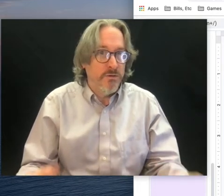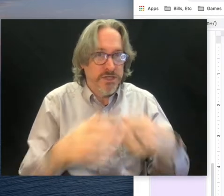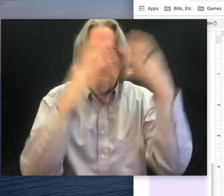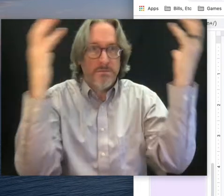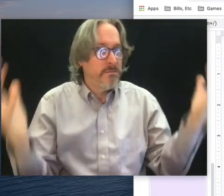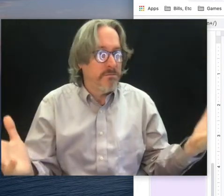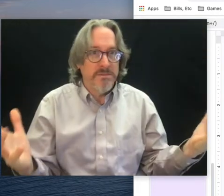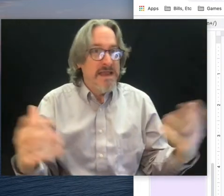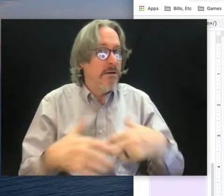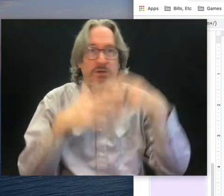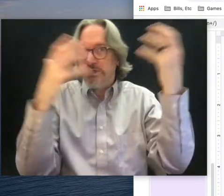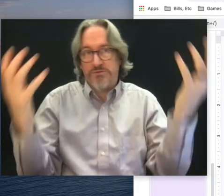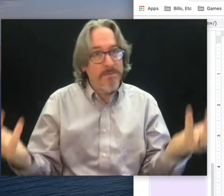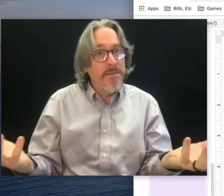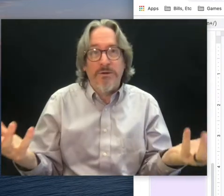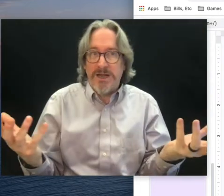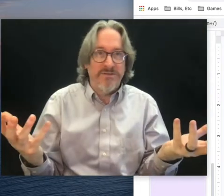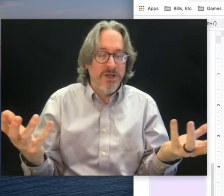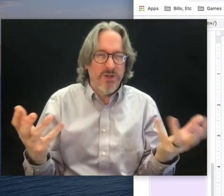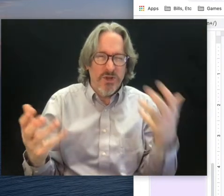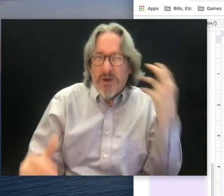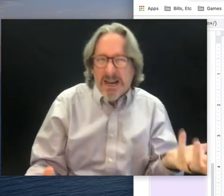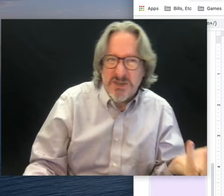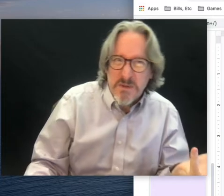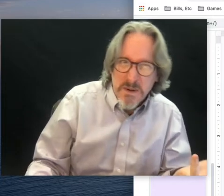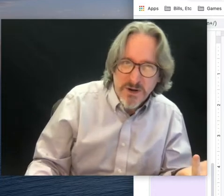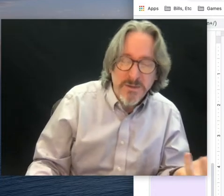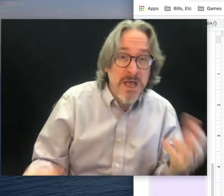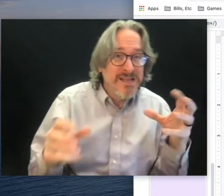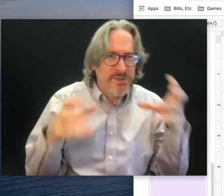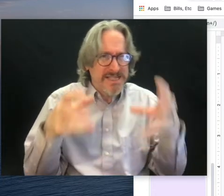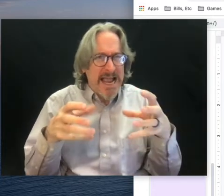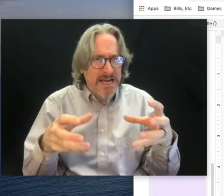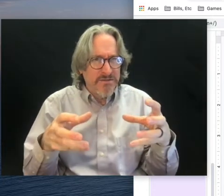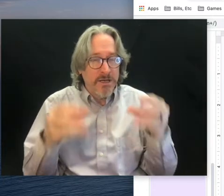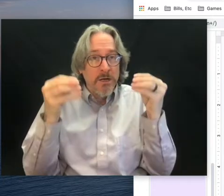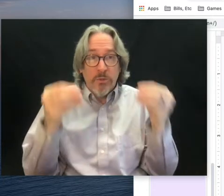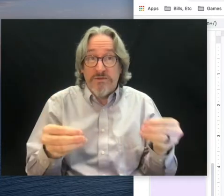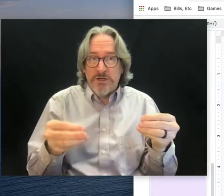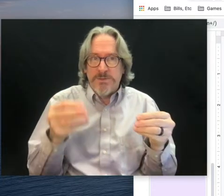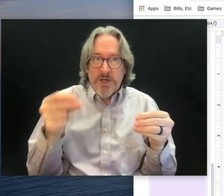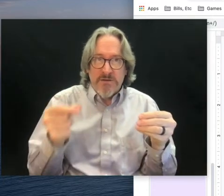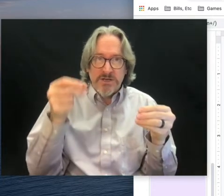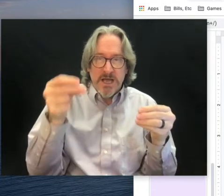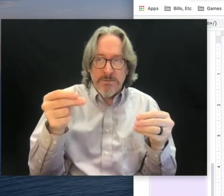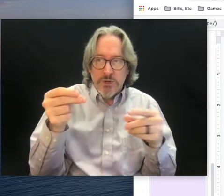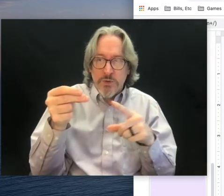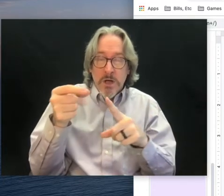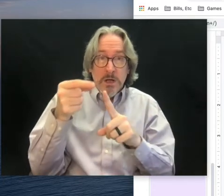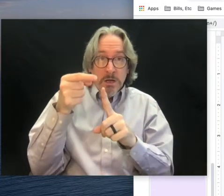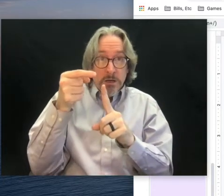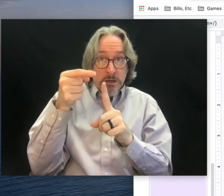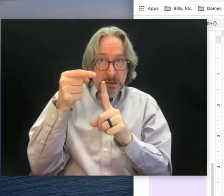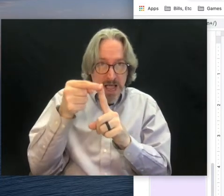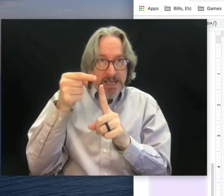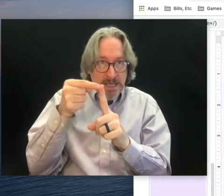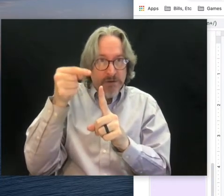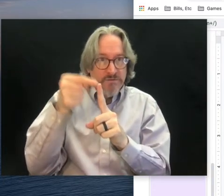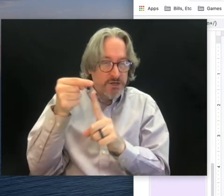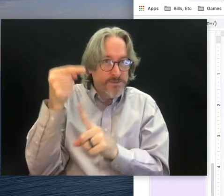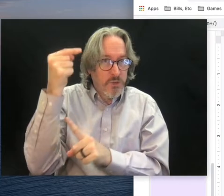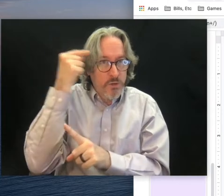that now you just remember it, even though you don't actually remember it. So it's that kind of thing. With fingerspelling, every time you